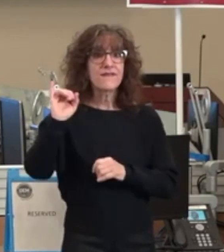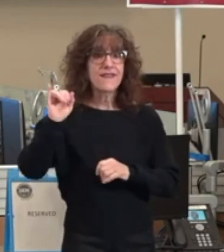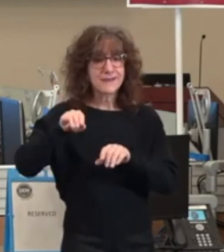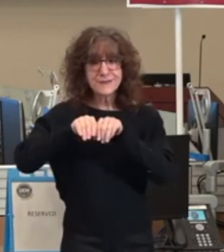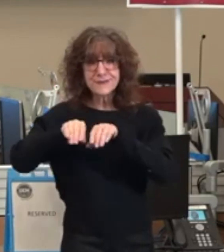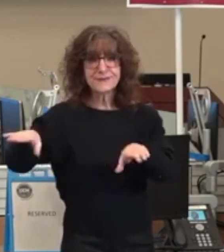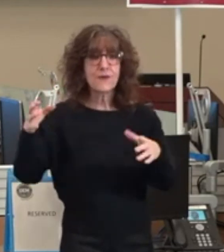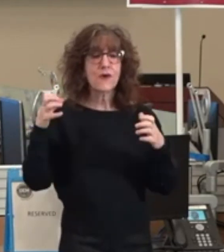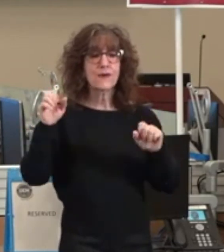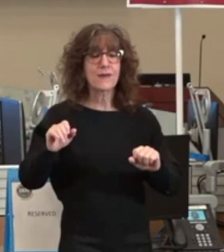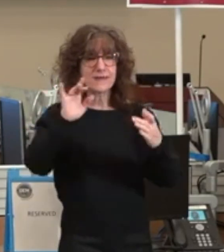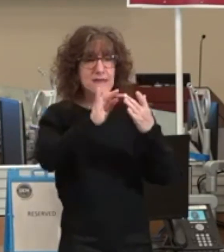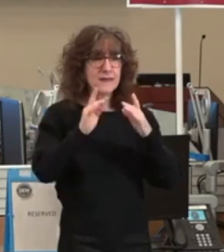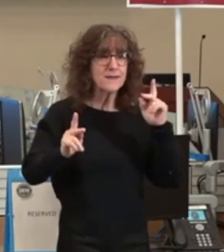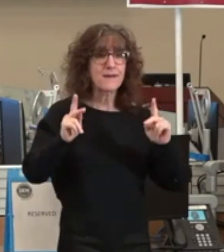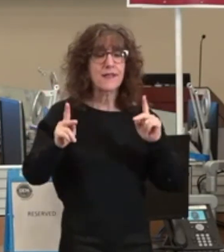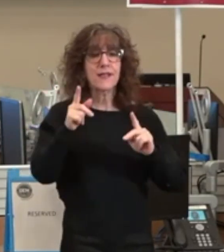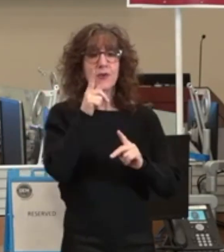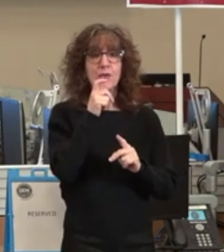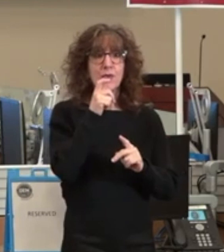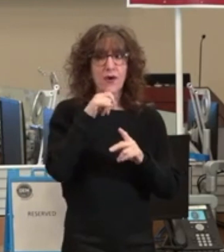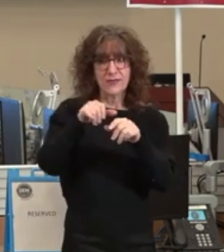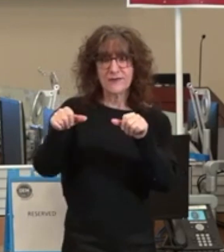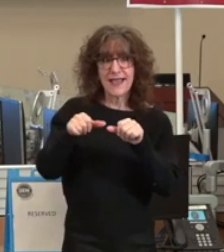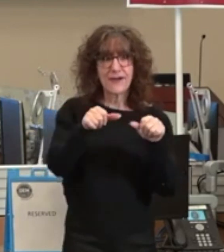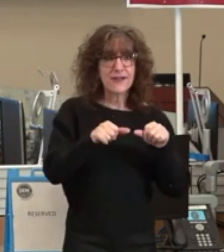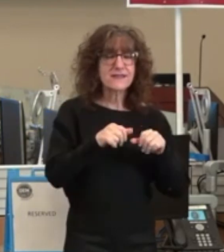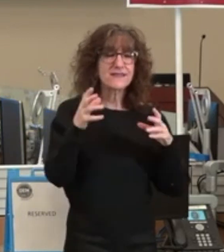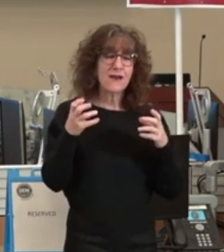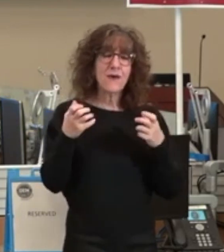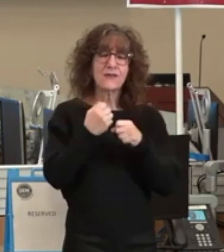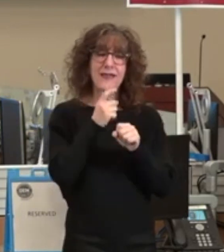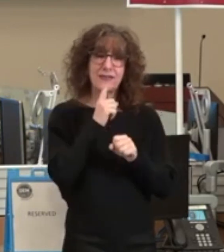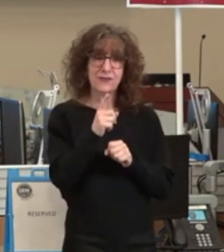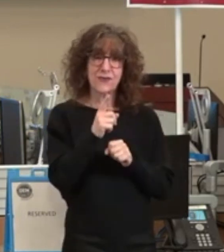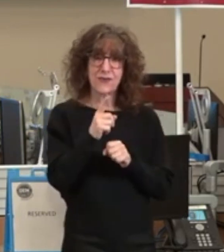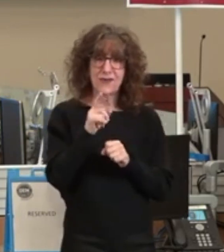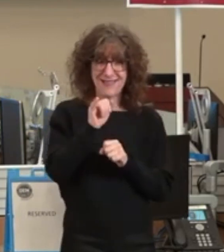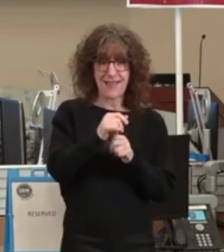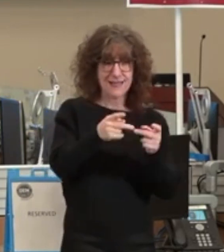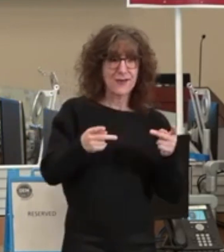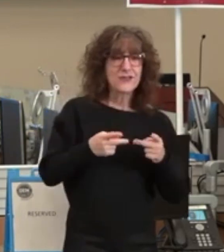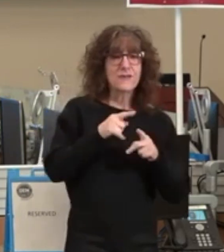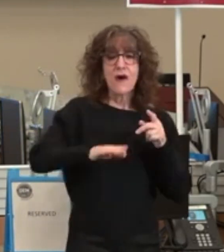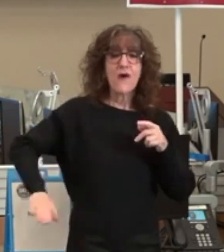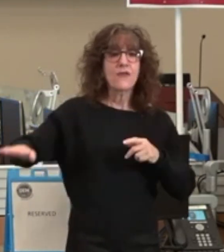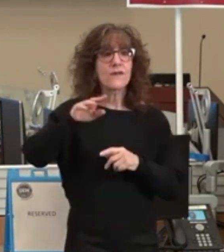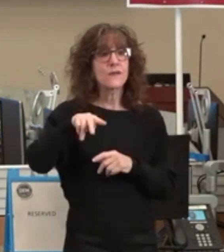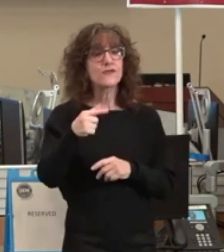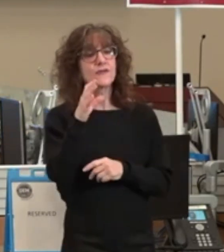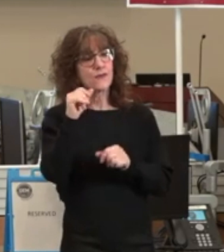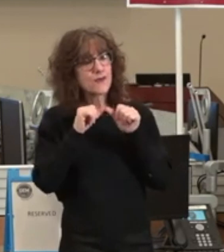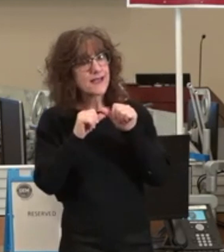to reach people who are in some of those zip codes as well. So we're working to make sure we get, and not only that site, but again, throughout the county,